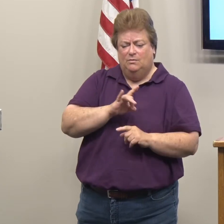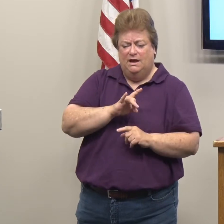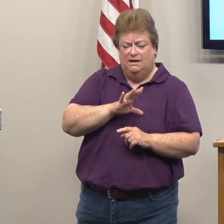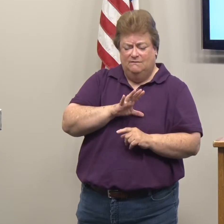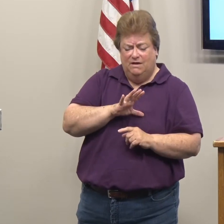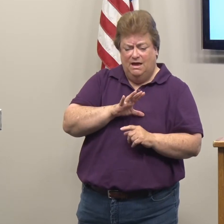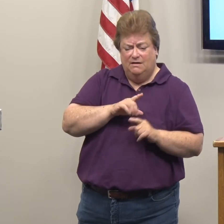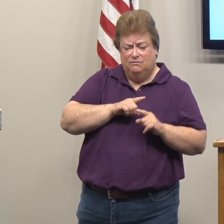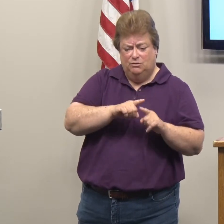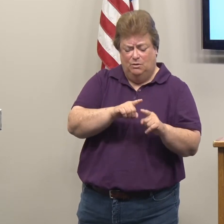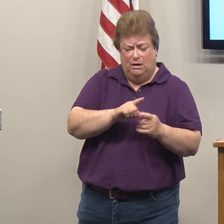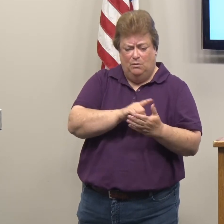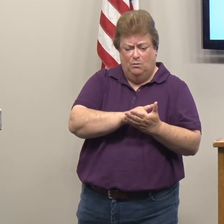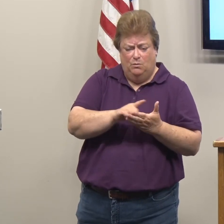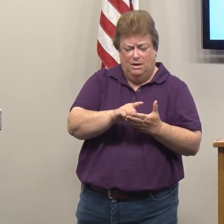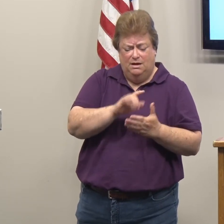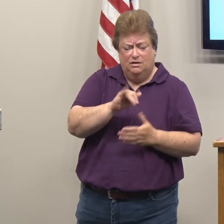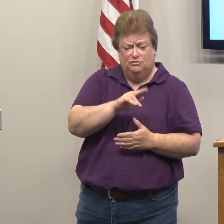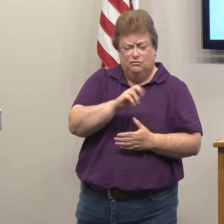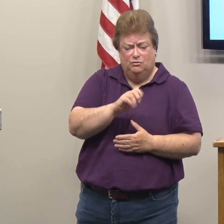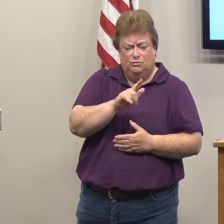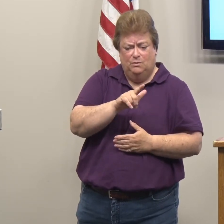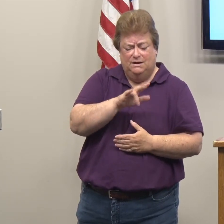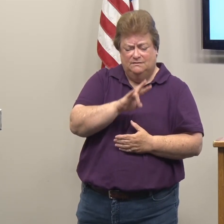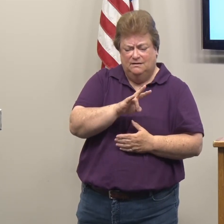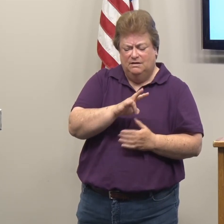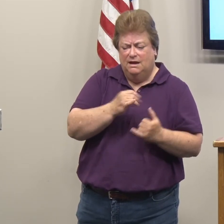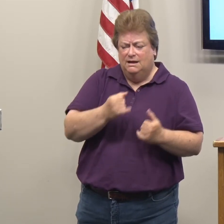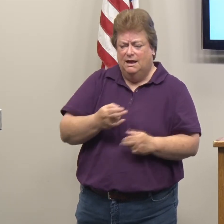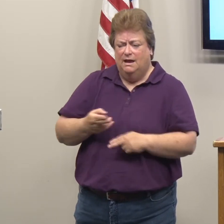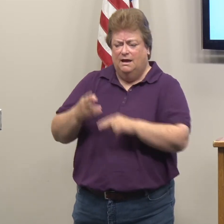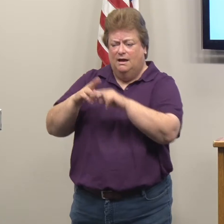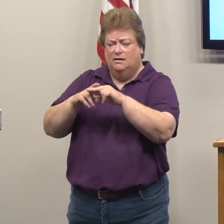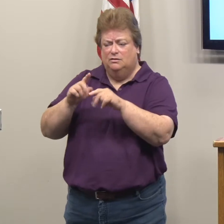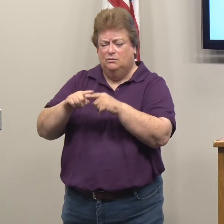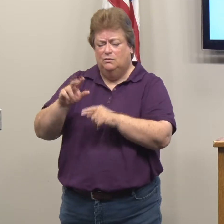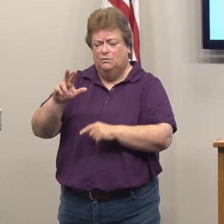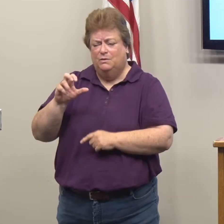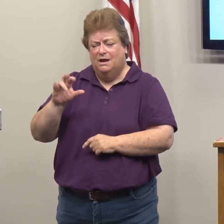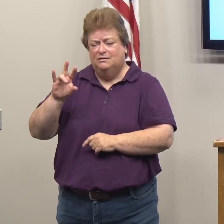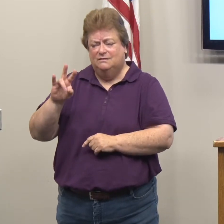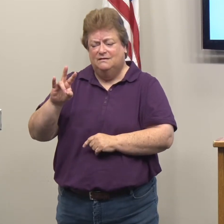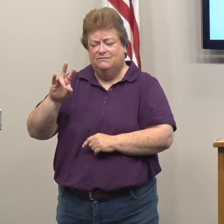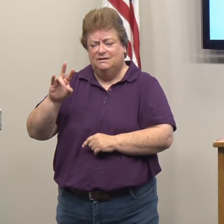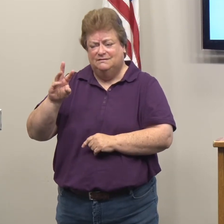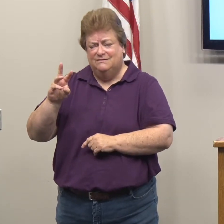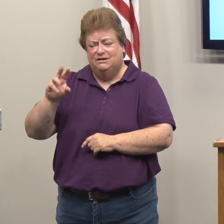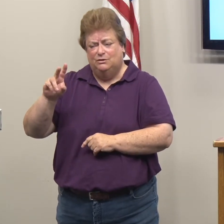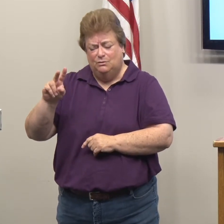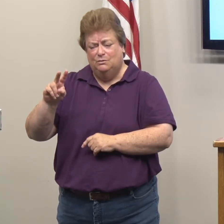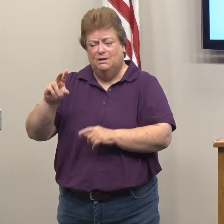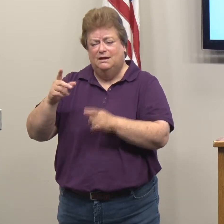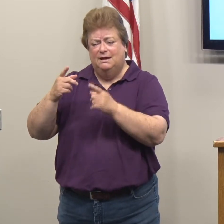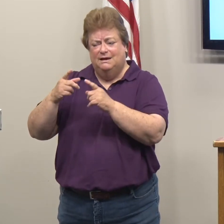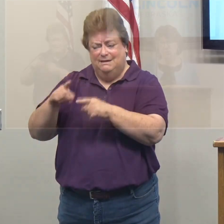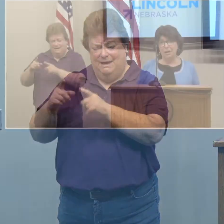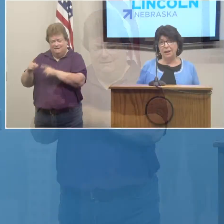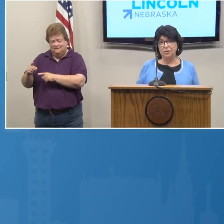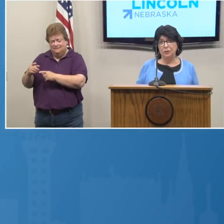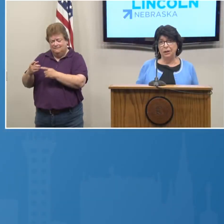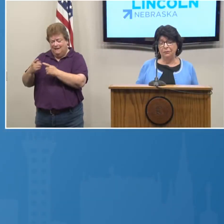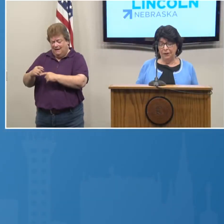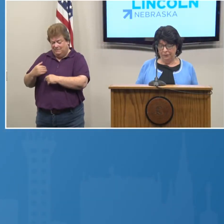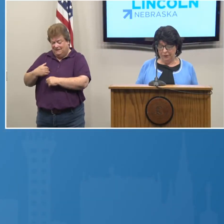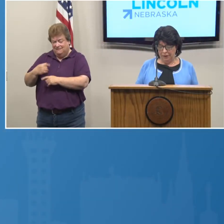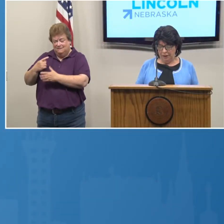the week ending June 27th up to 362 cases this past week ending